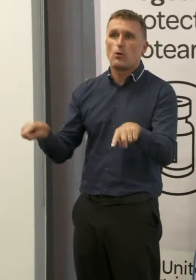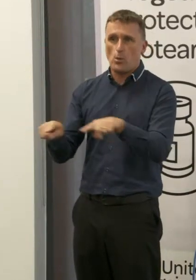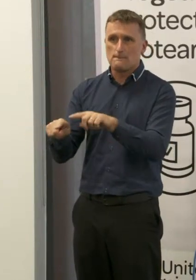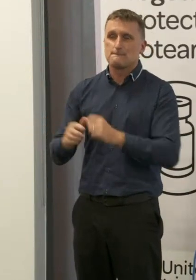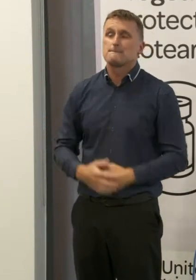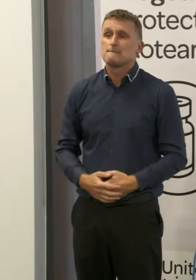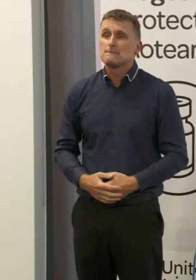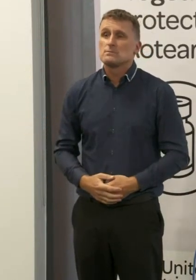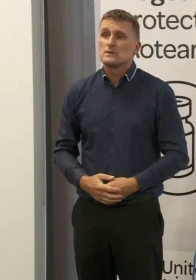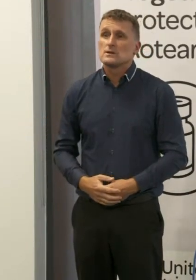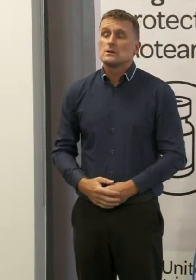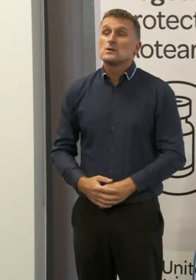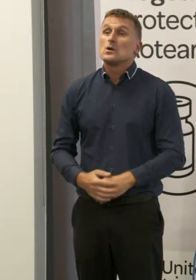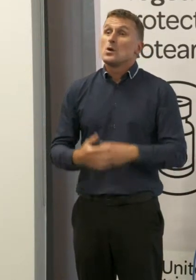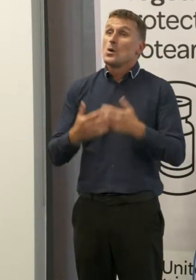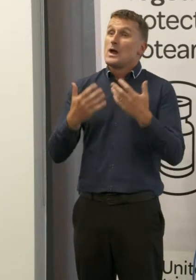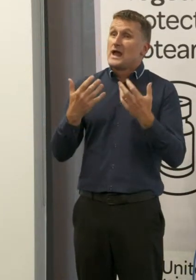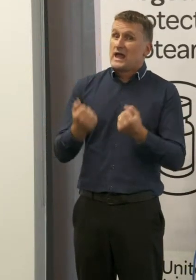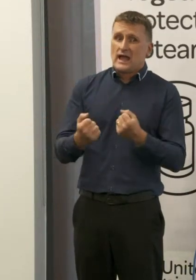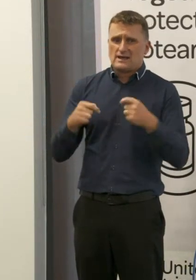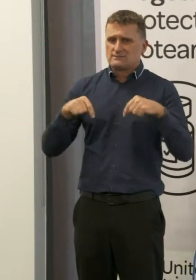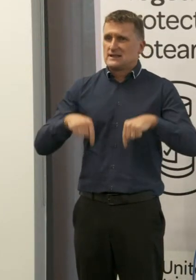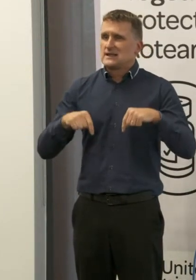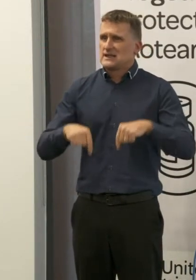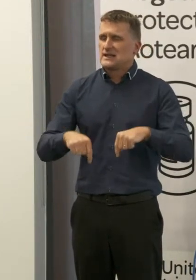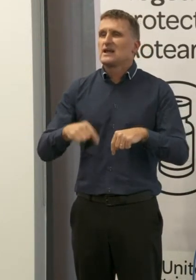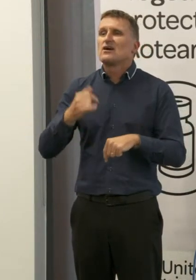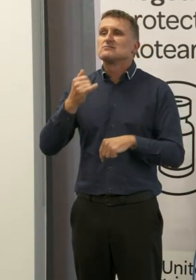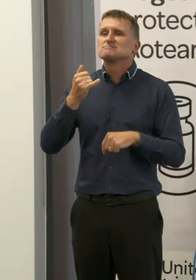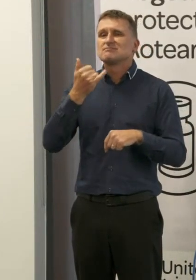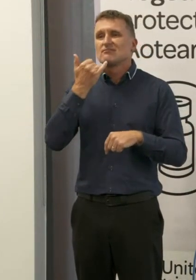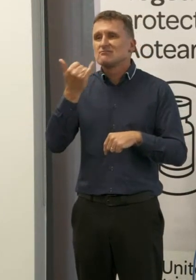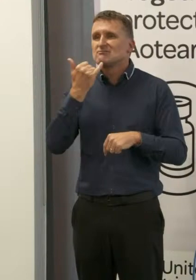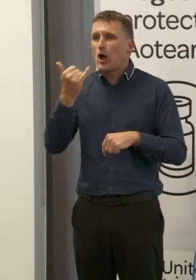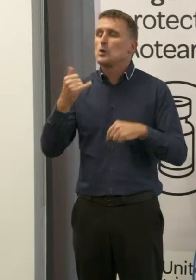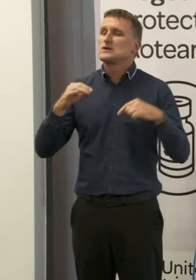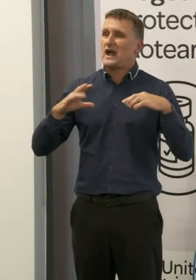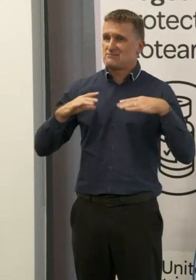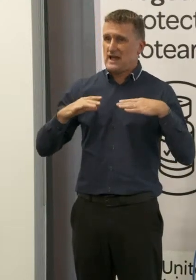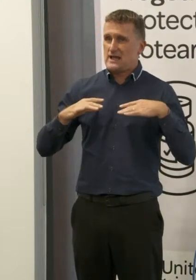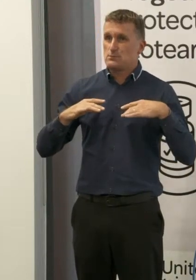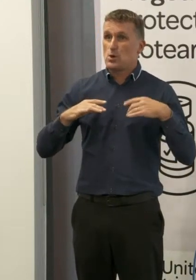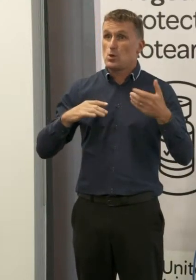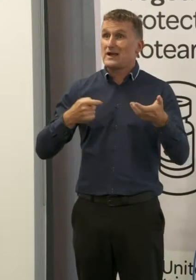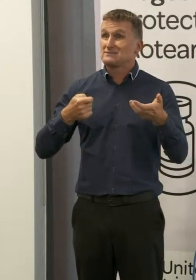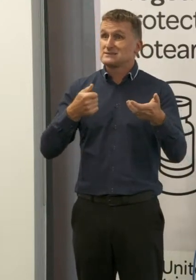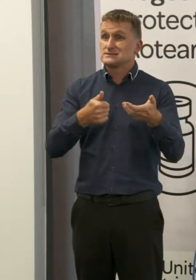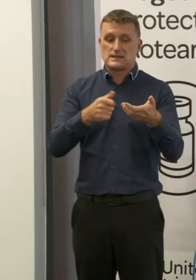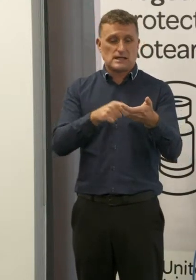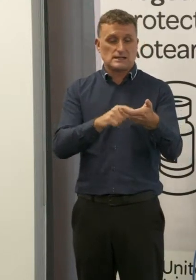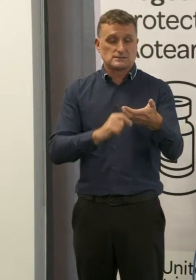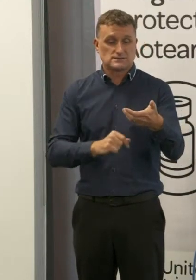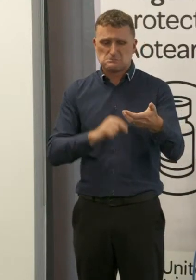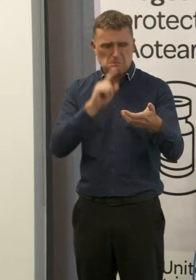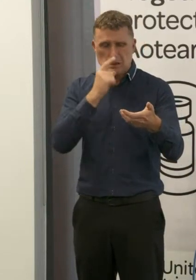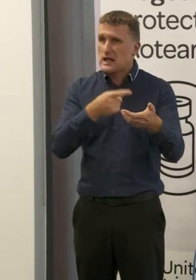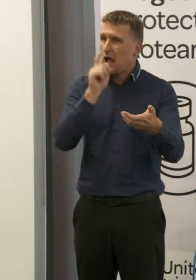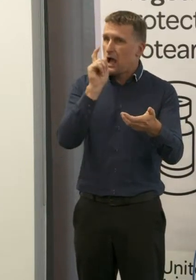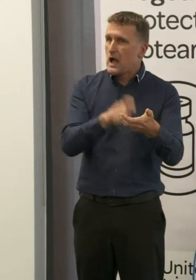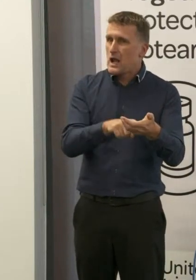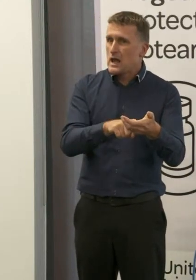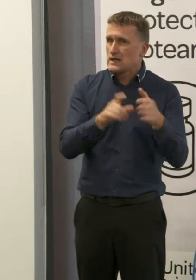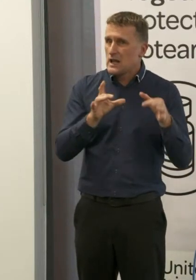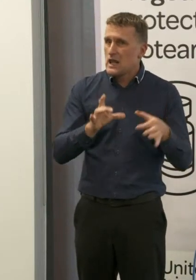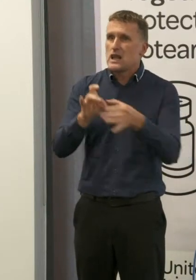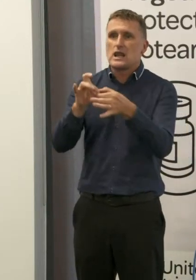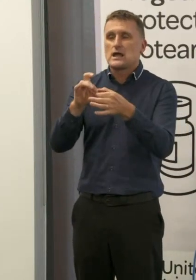set up where people will also have a phone number. So anyone that doesn't have the ability to click on a link can be absolutely reassured that we have